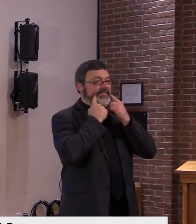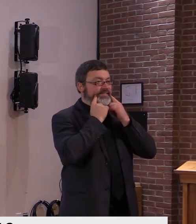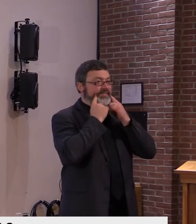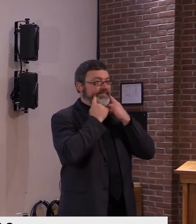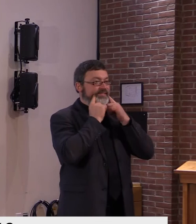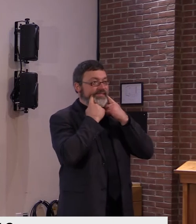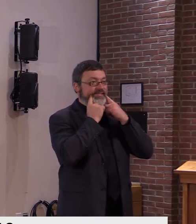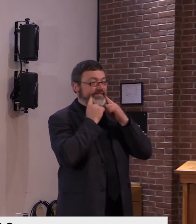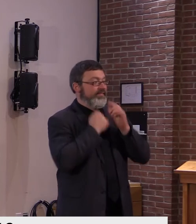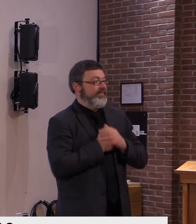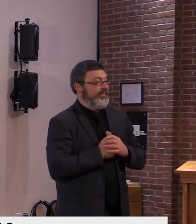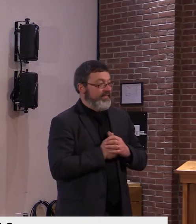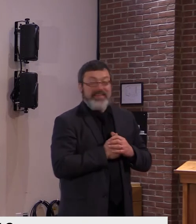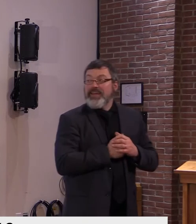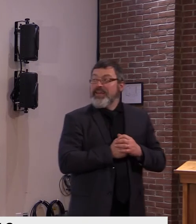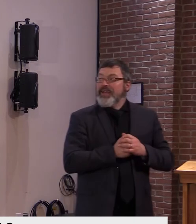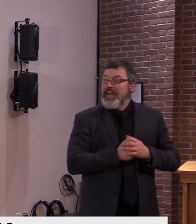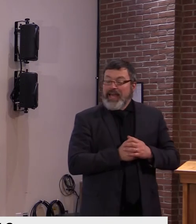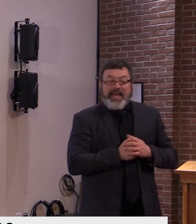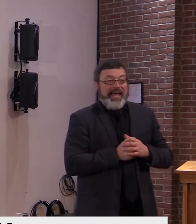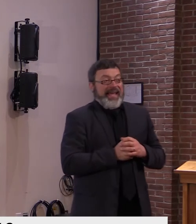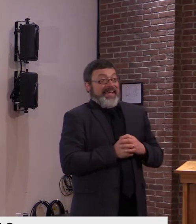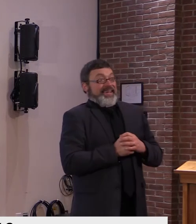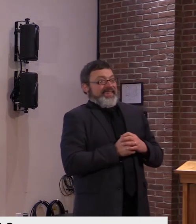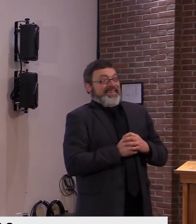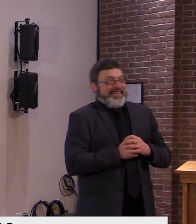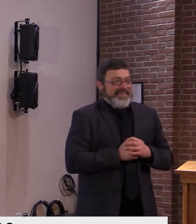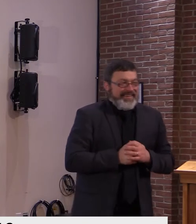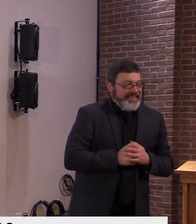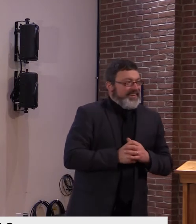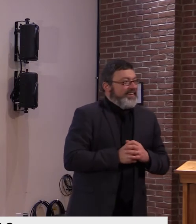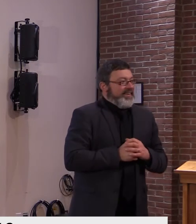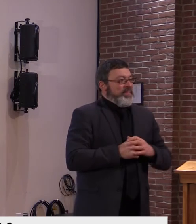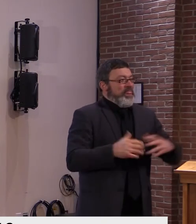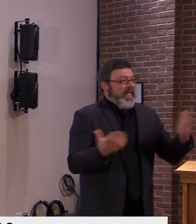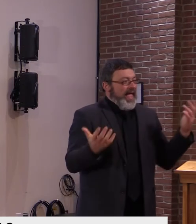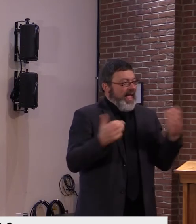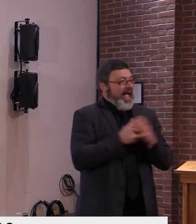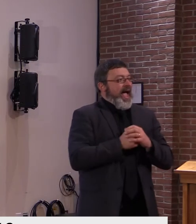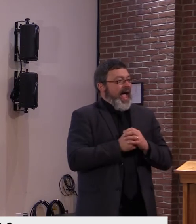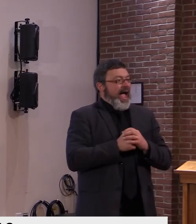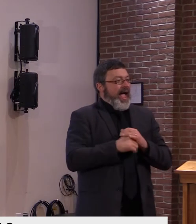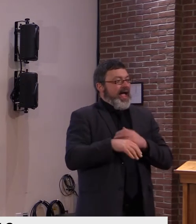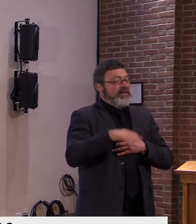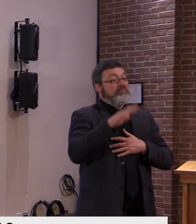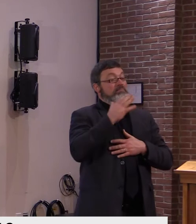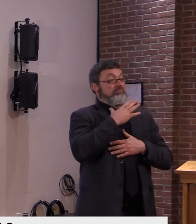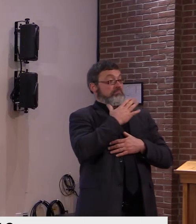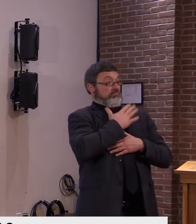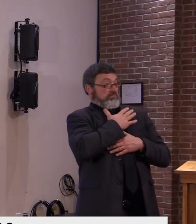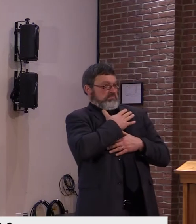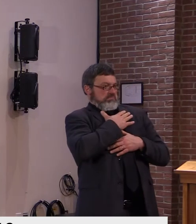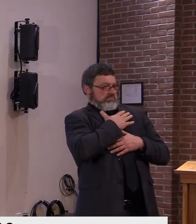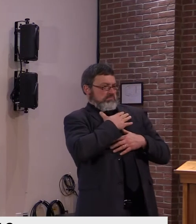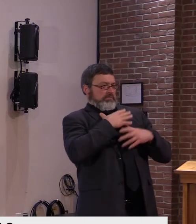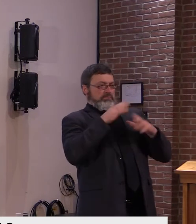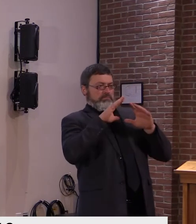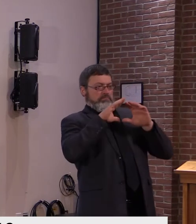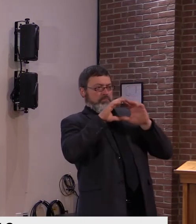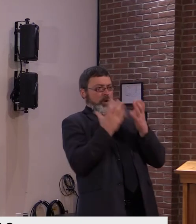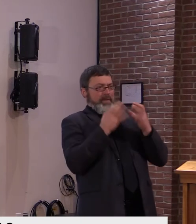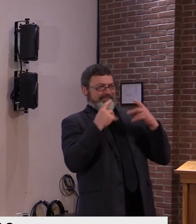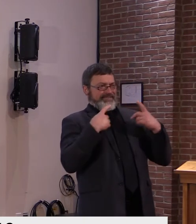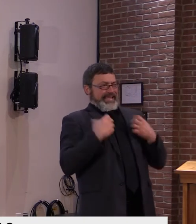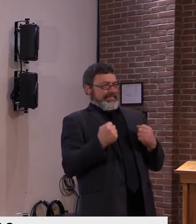about that. Sure. So from a health standpoint, we're going to have to learn